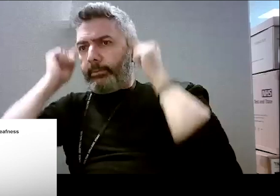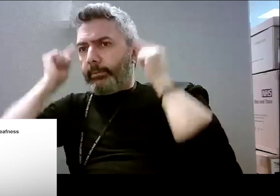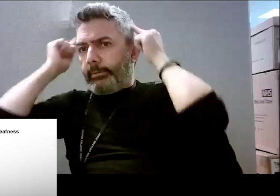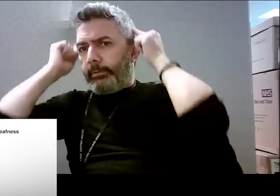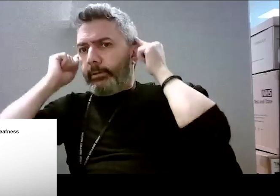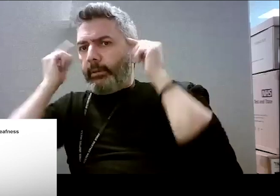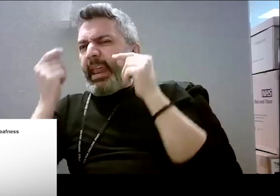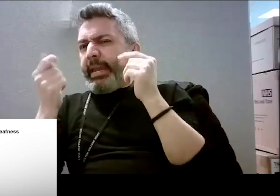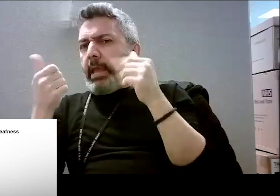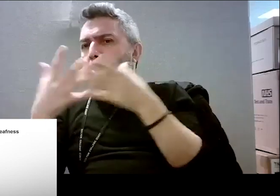nerves,